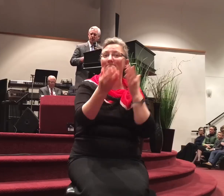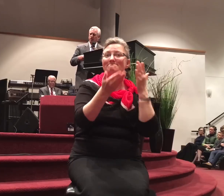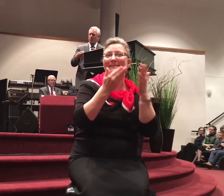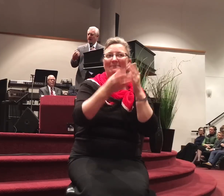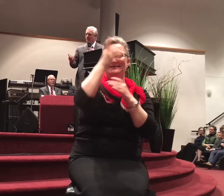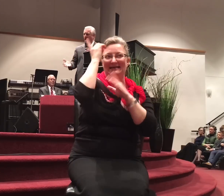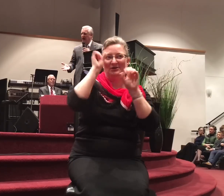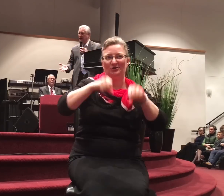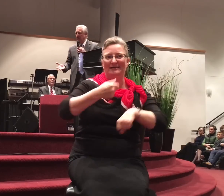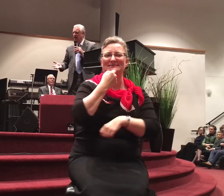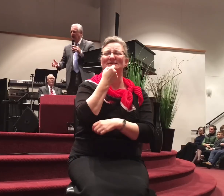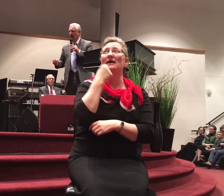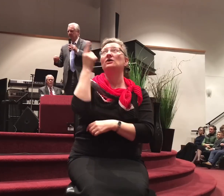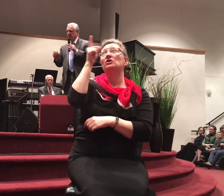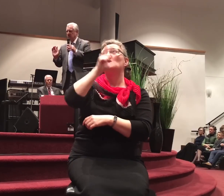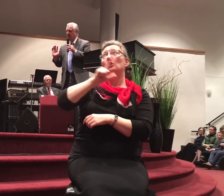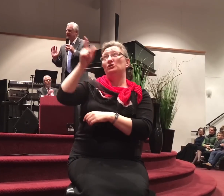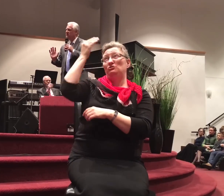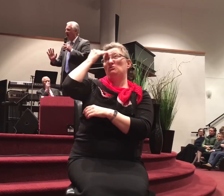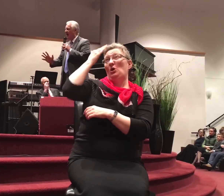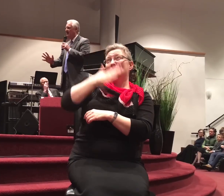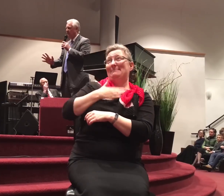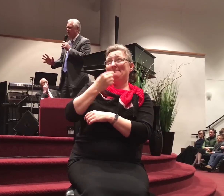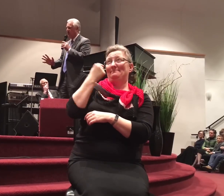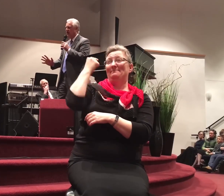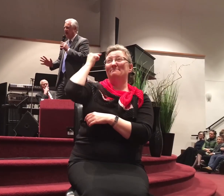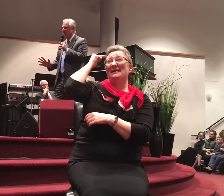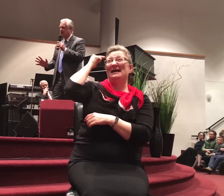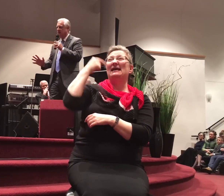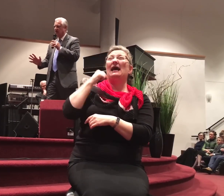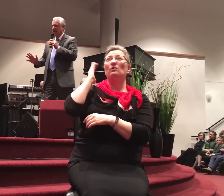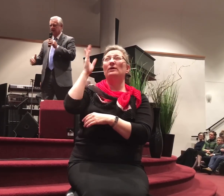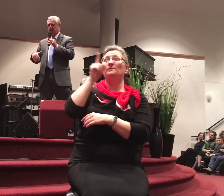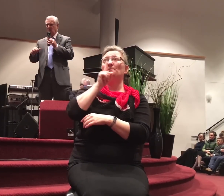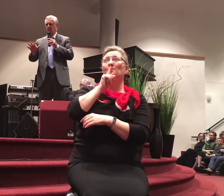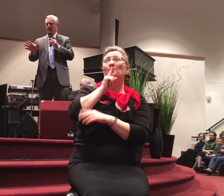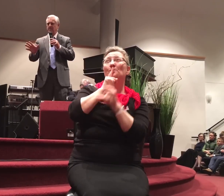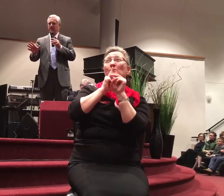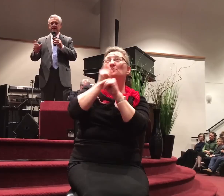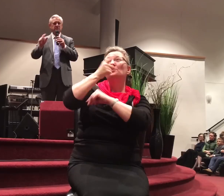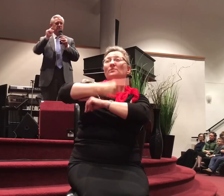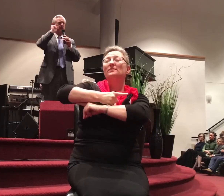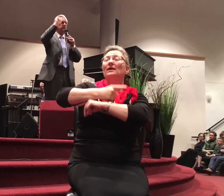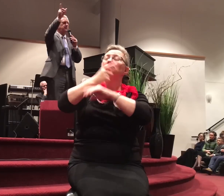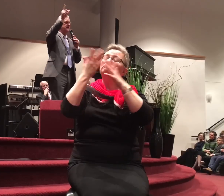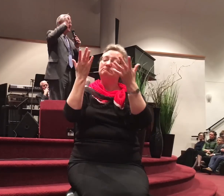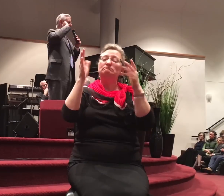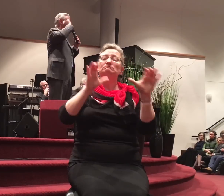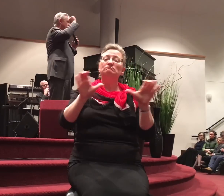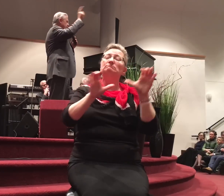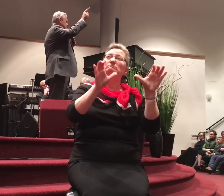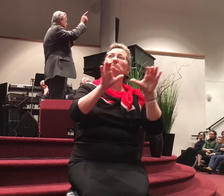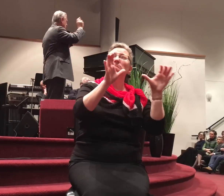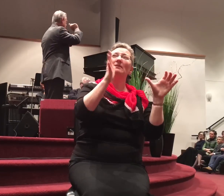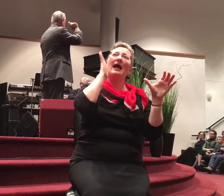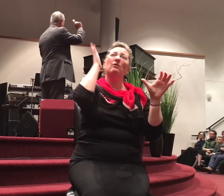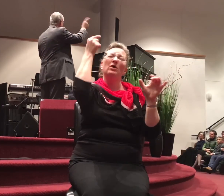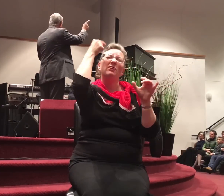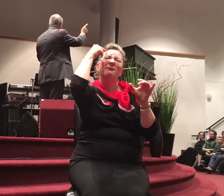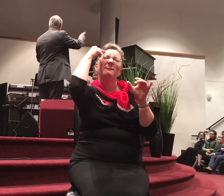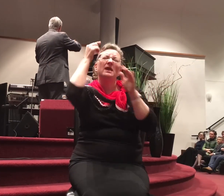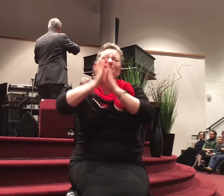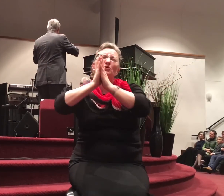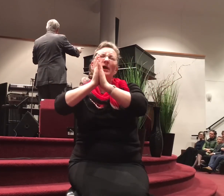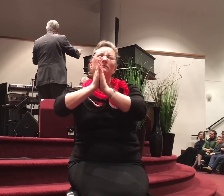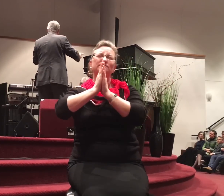thoughts. You know my mind. I'm just going to be silent for 30 days. As I go about my business, I'll just be sending prayers to you.